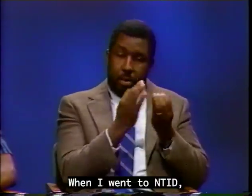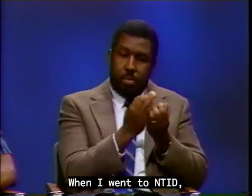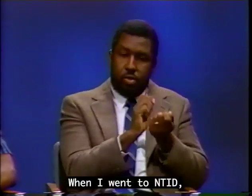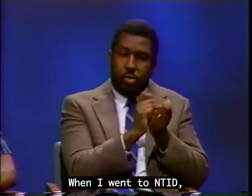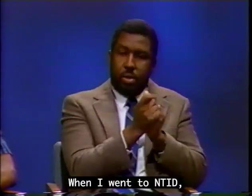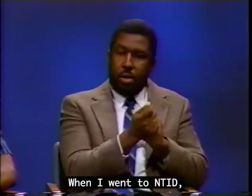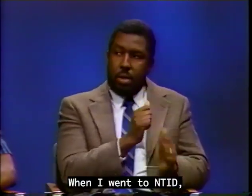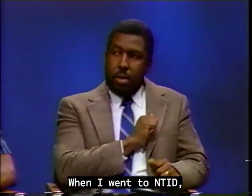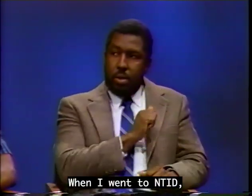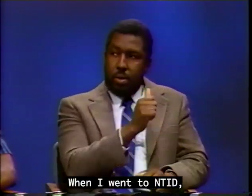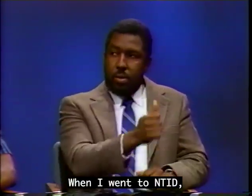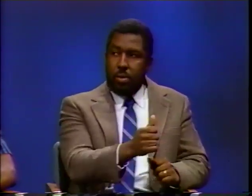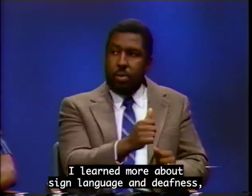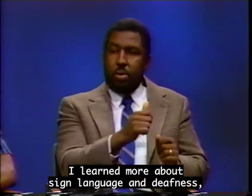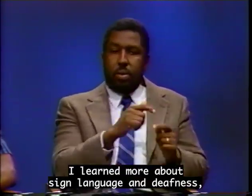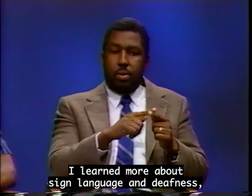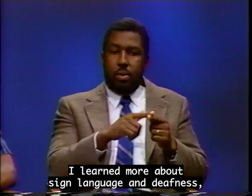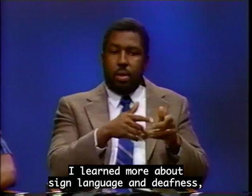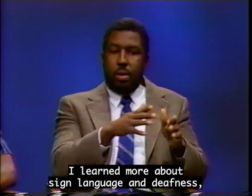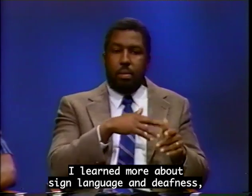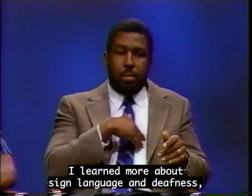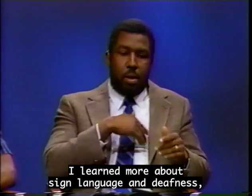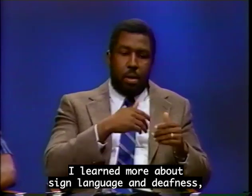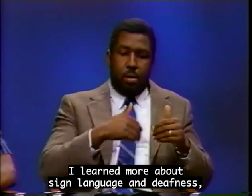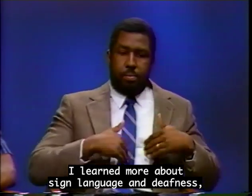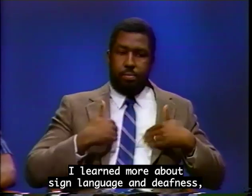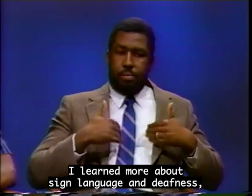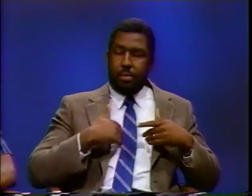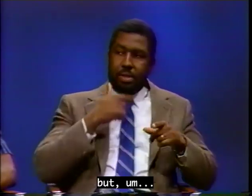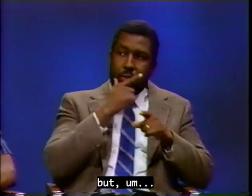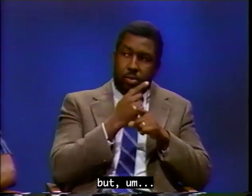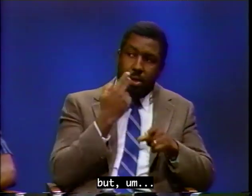When I went to NTID, I learned more about sign language and deafness, but